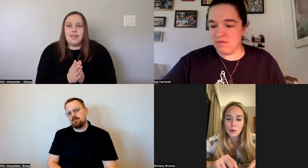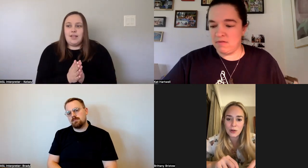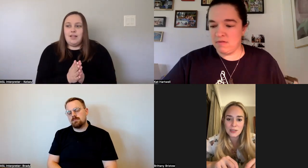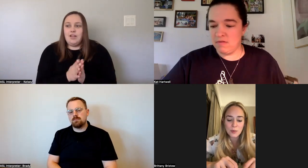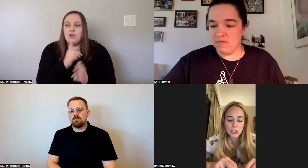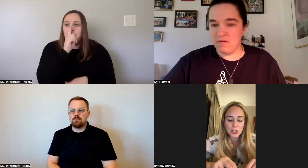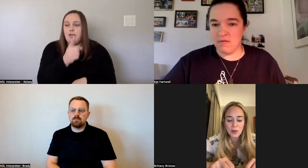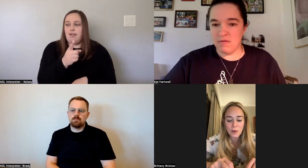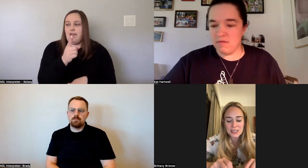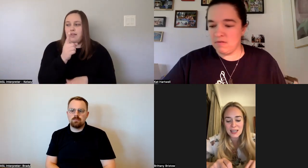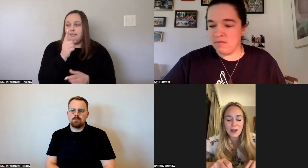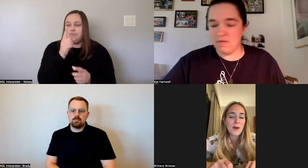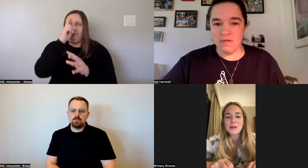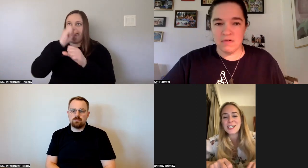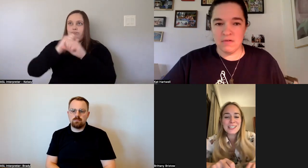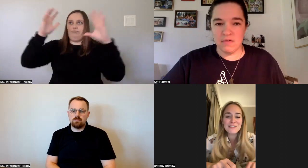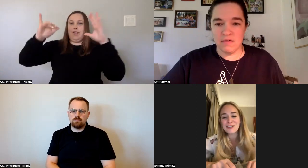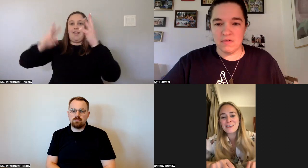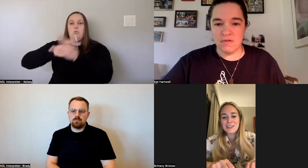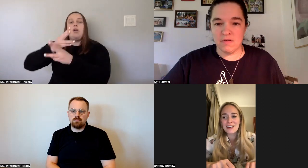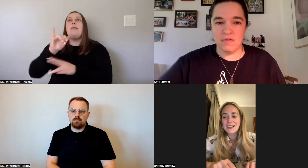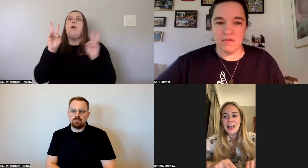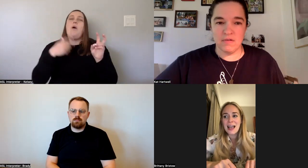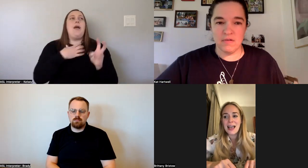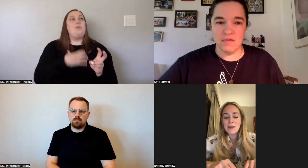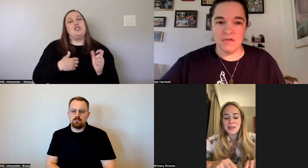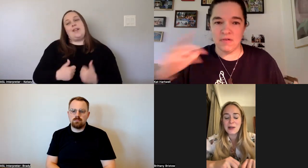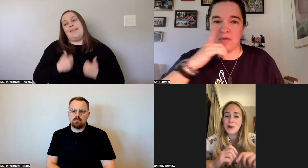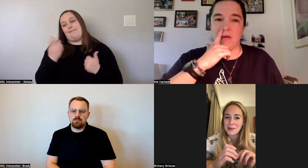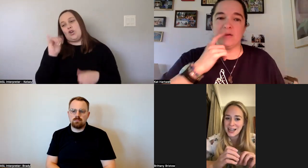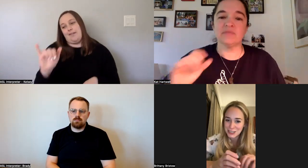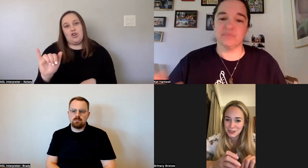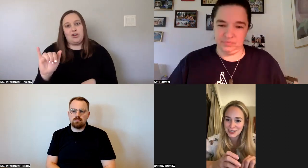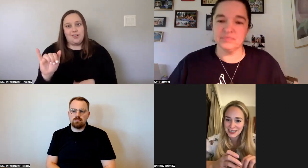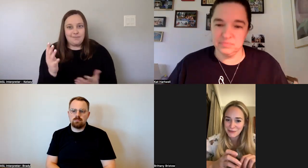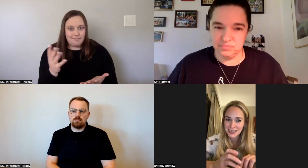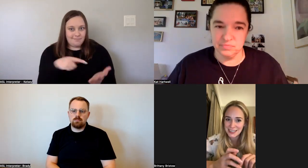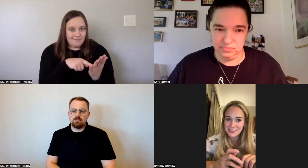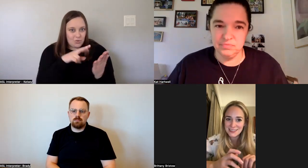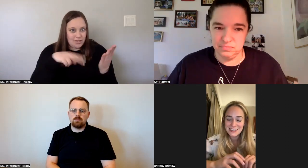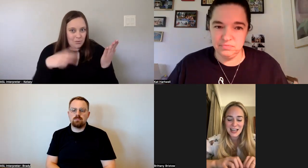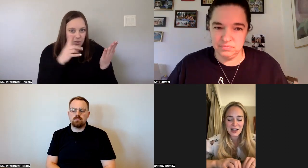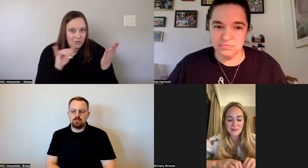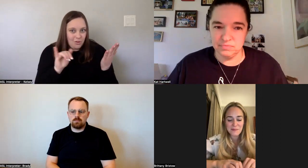created a world in which, we always say like, oh, I wish I could live forever, but like what it would actually look like if we